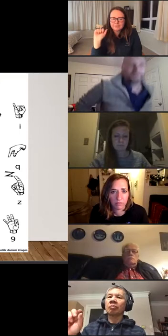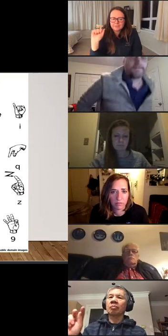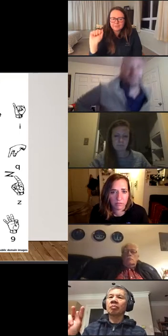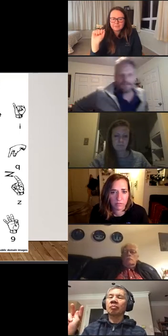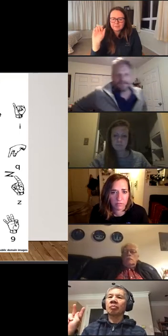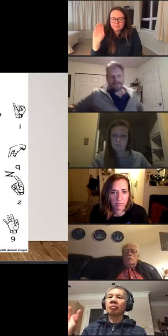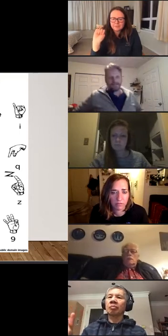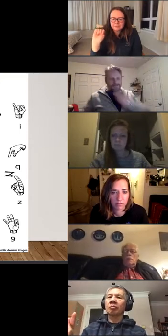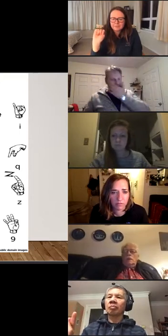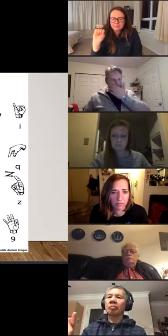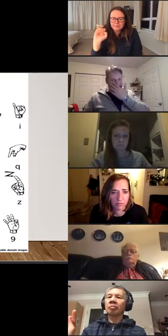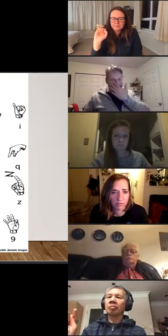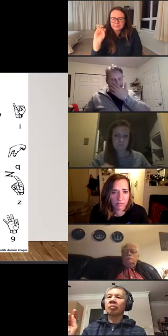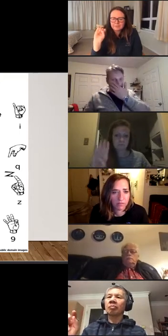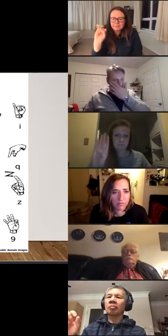name.